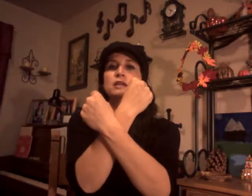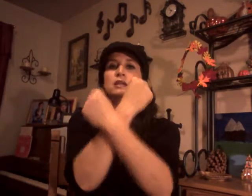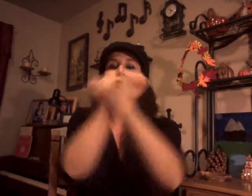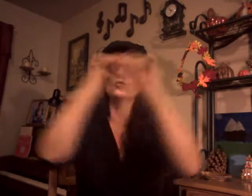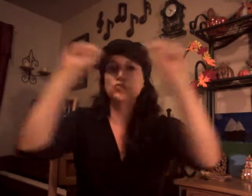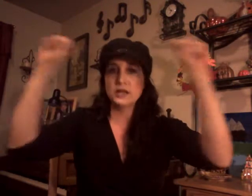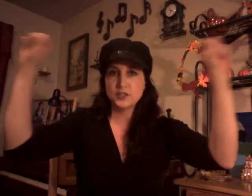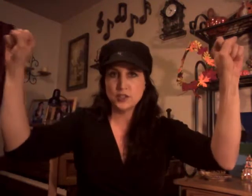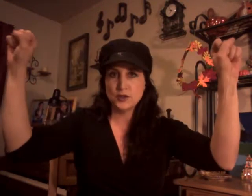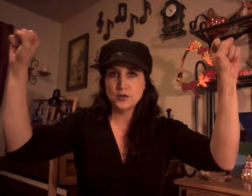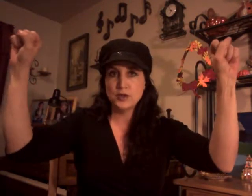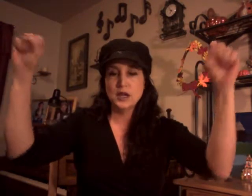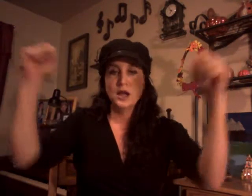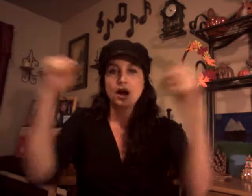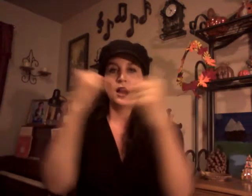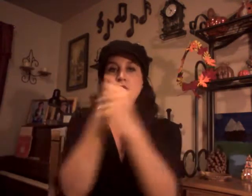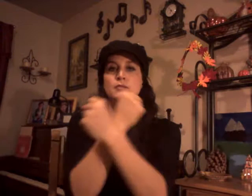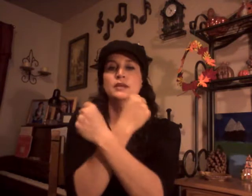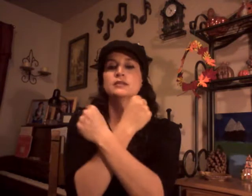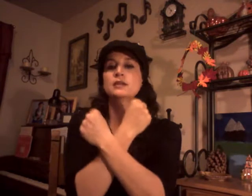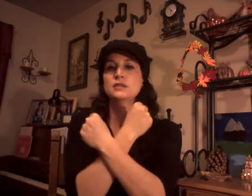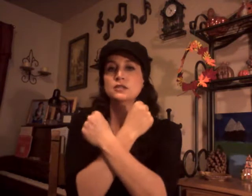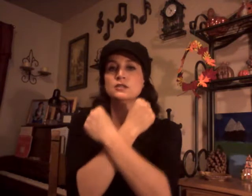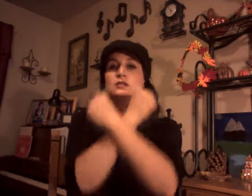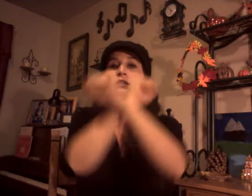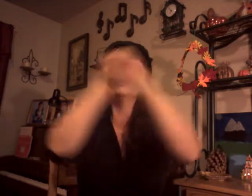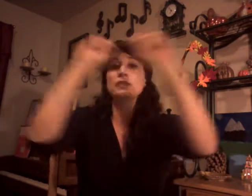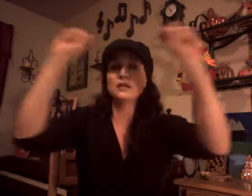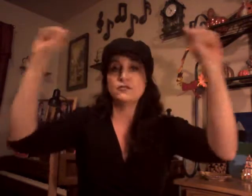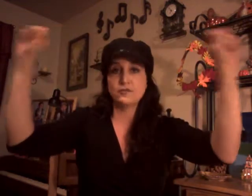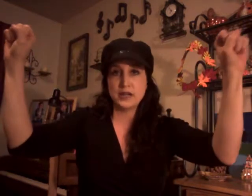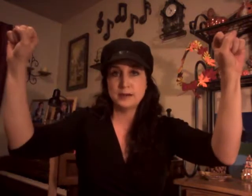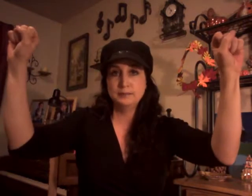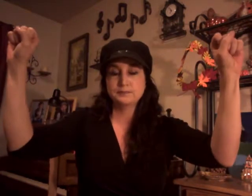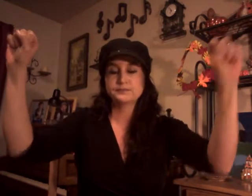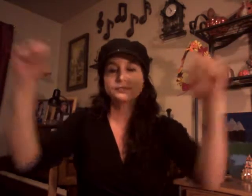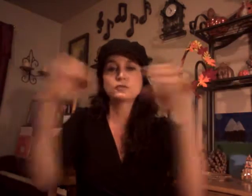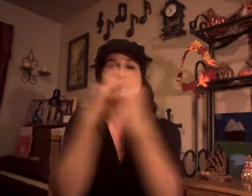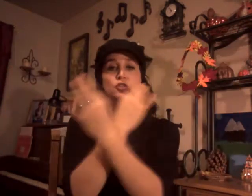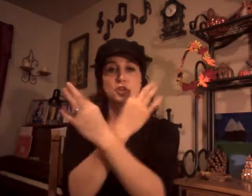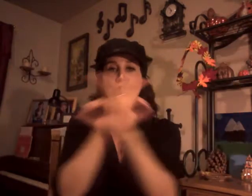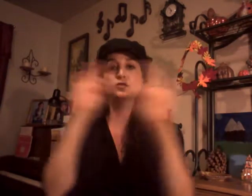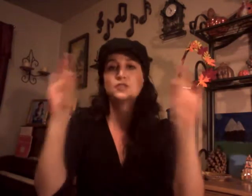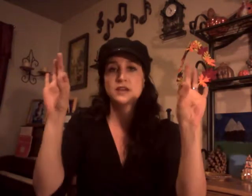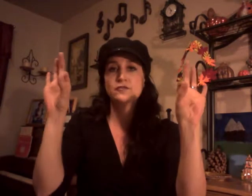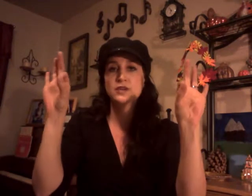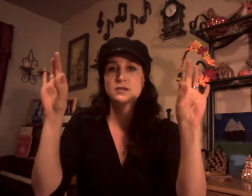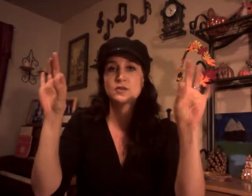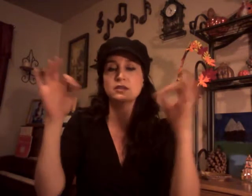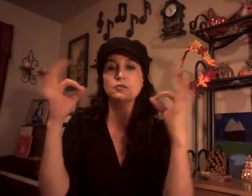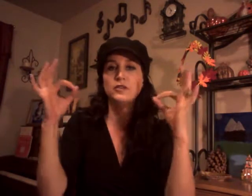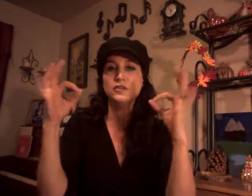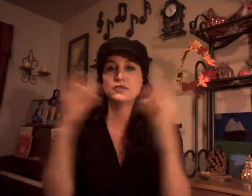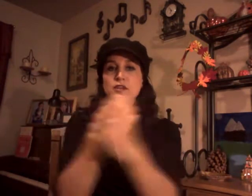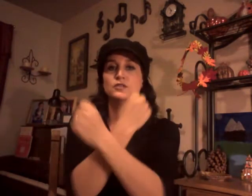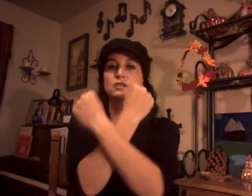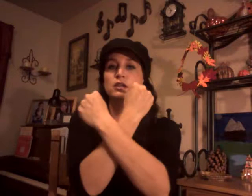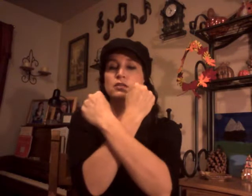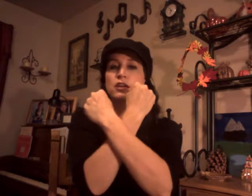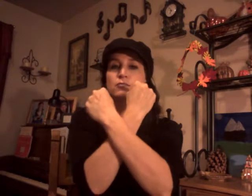be rescued. In some instances, it can be freedom. You can also sign freedom with your fingers in the F